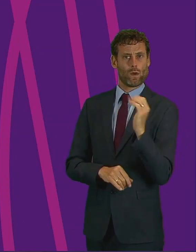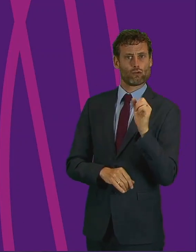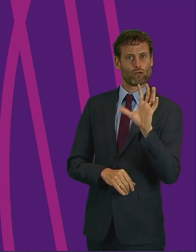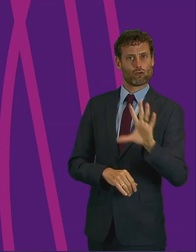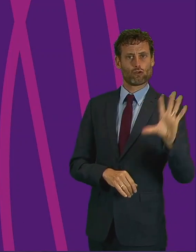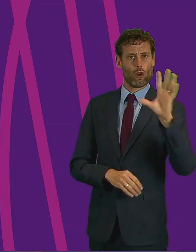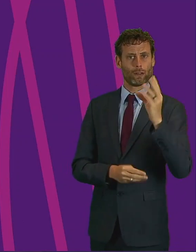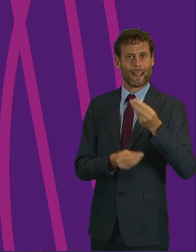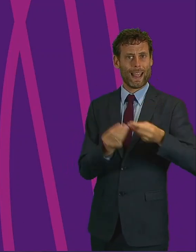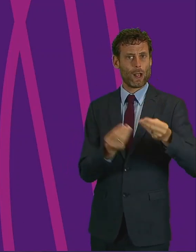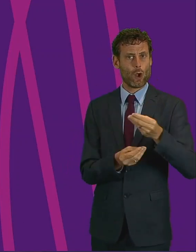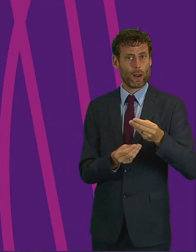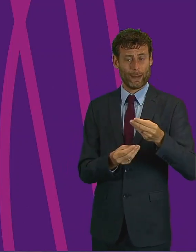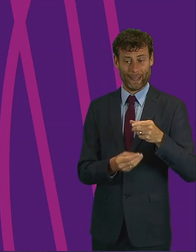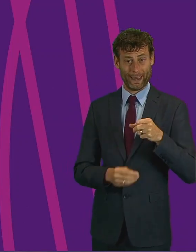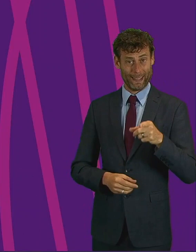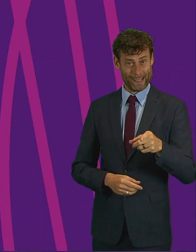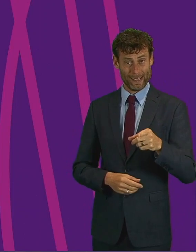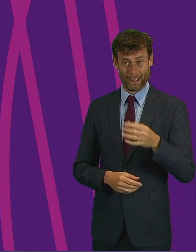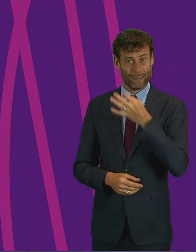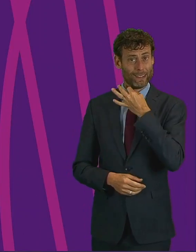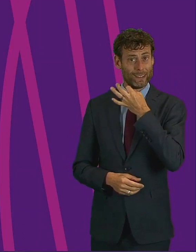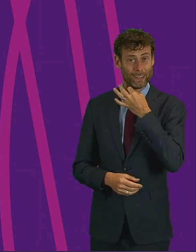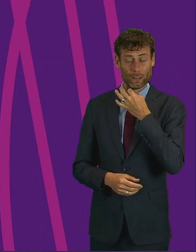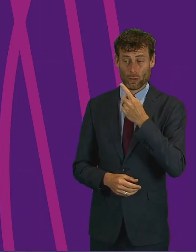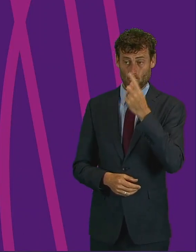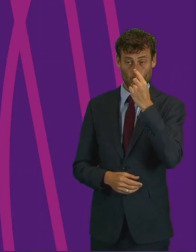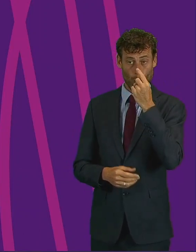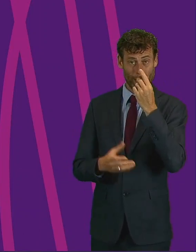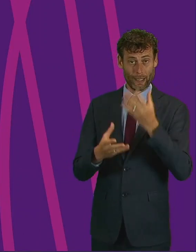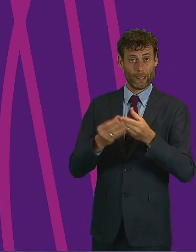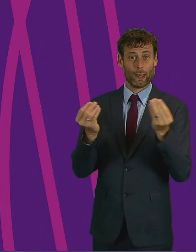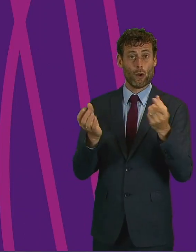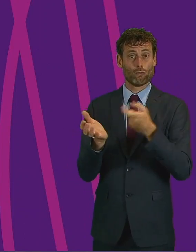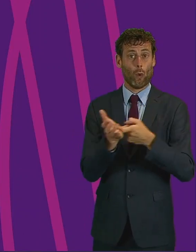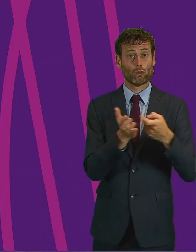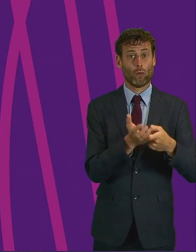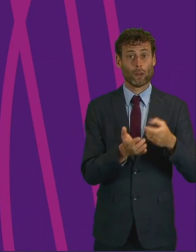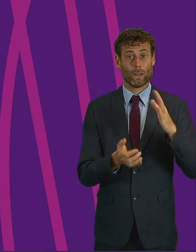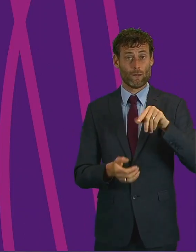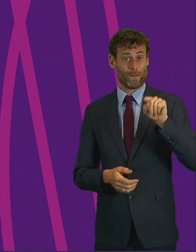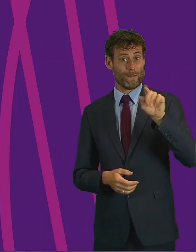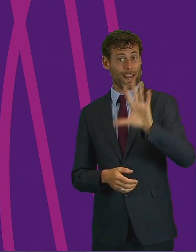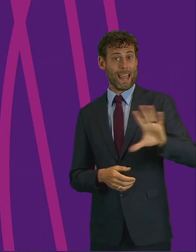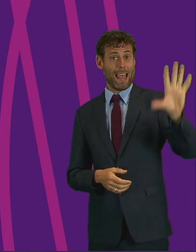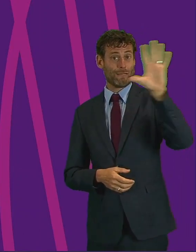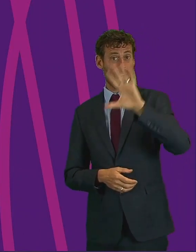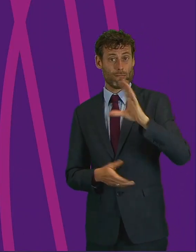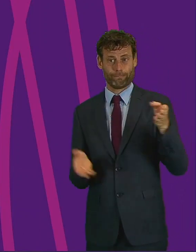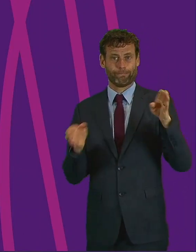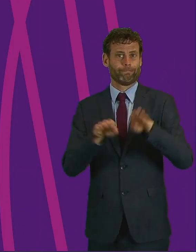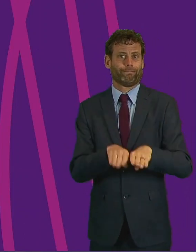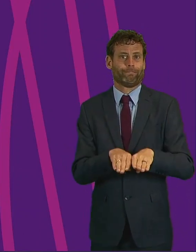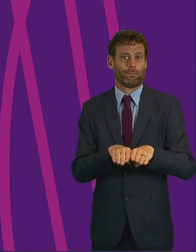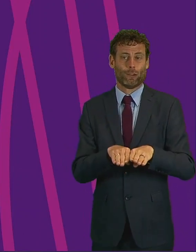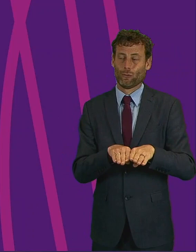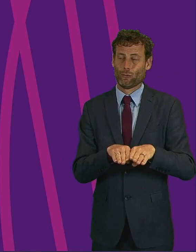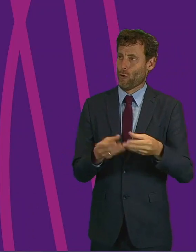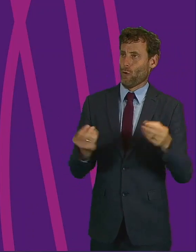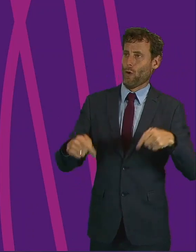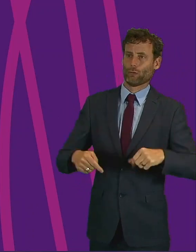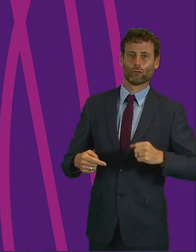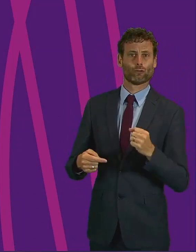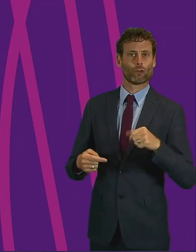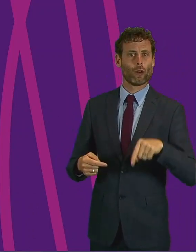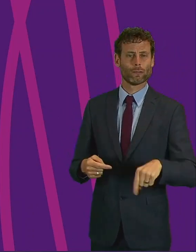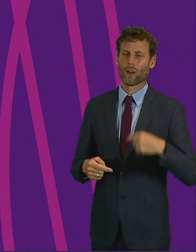also be a blow to manufacturing and the end of Rolls-Royce maintenance, repair and overhaul operations in Scotland. First Minister,